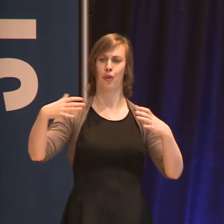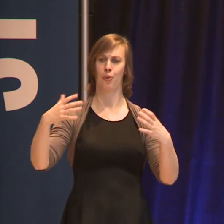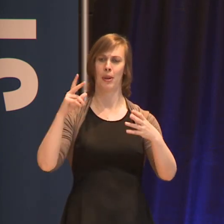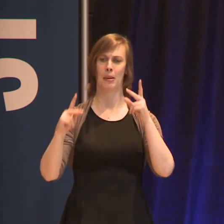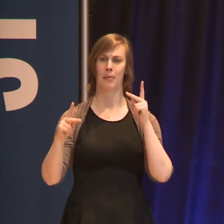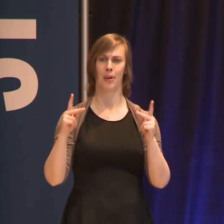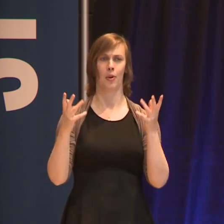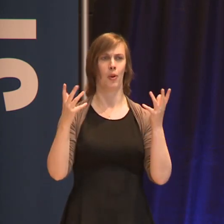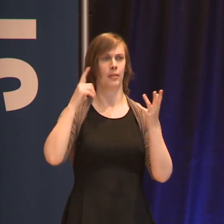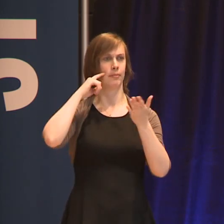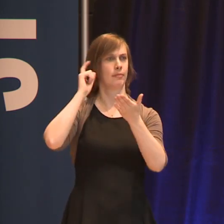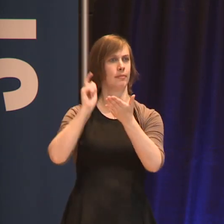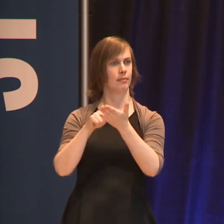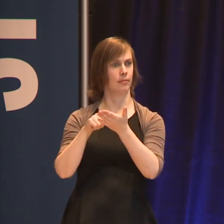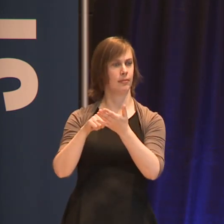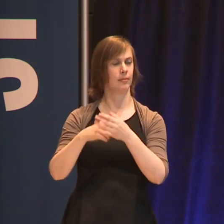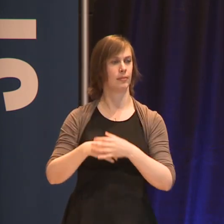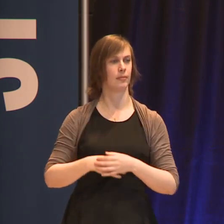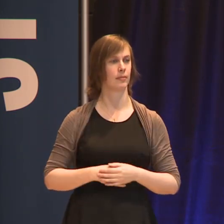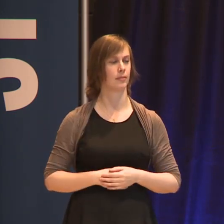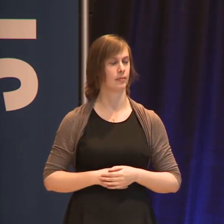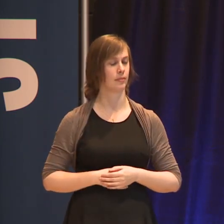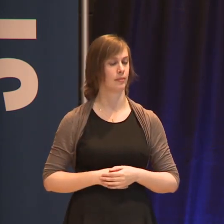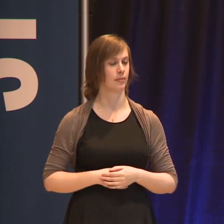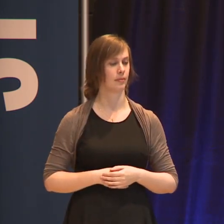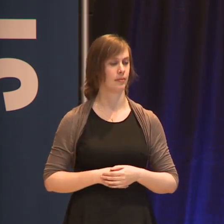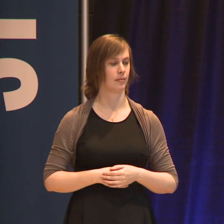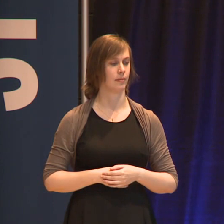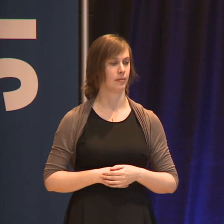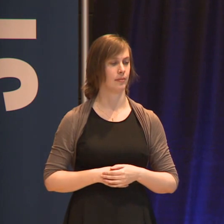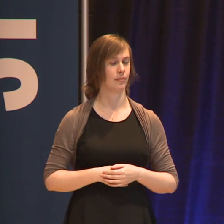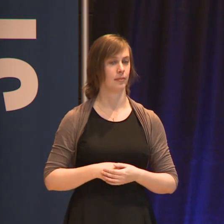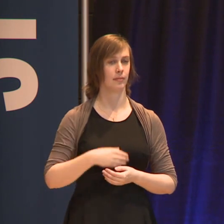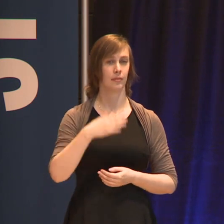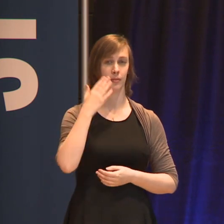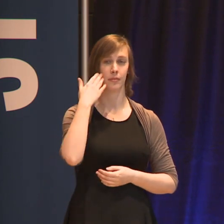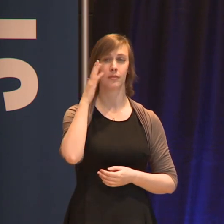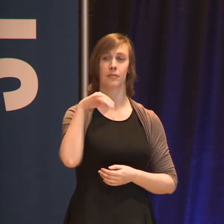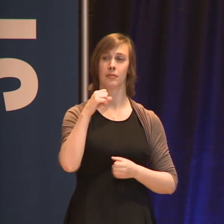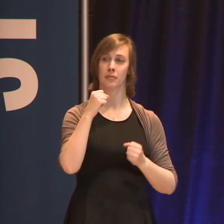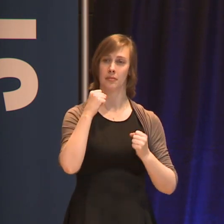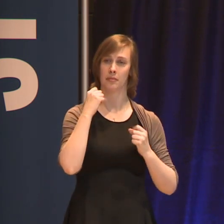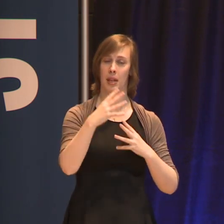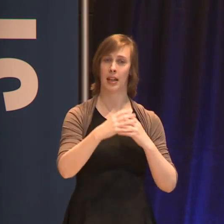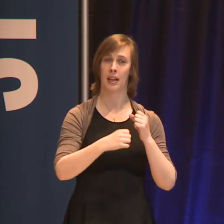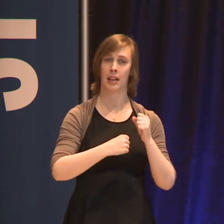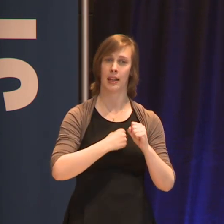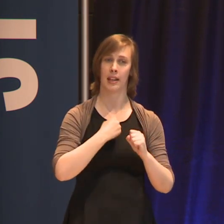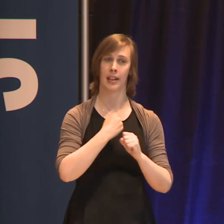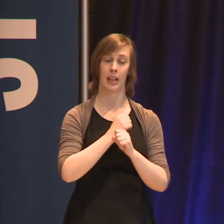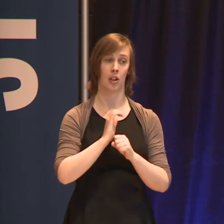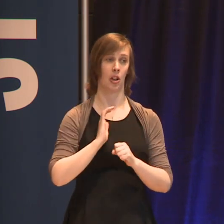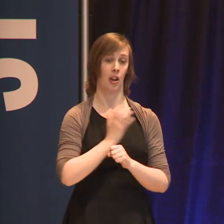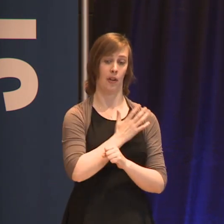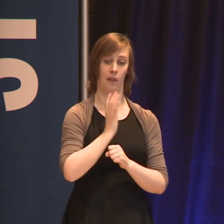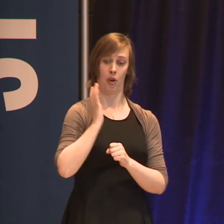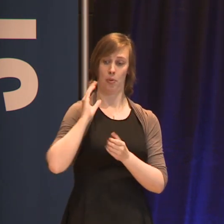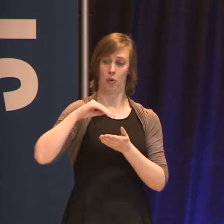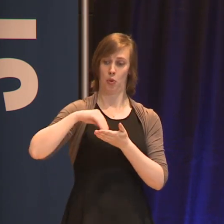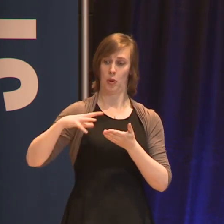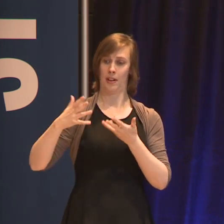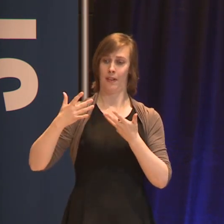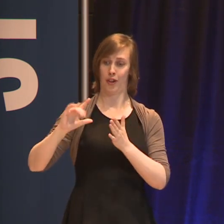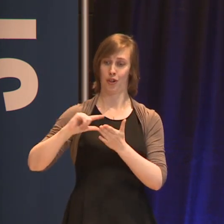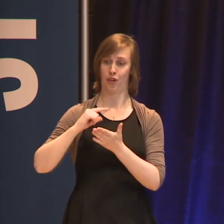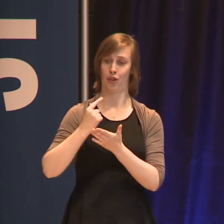to recognize. You know, for decades, our alumni have been driven by passion to find creative and entrepreneurial